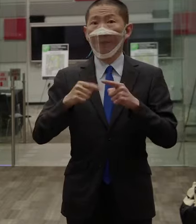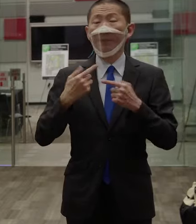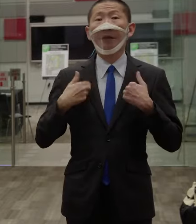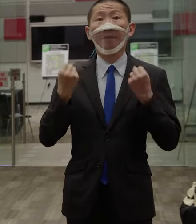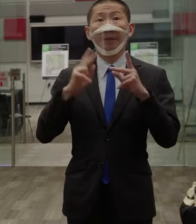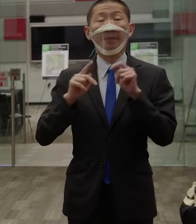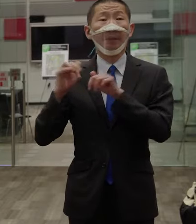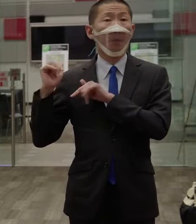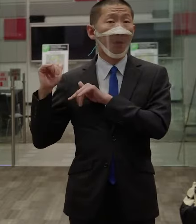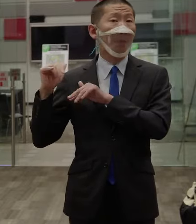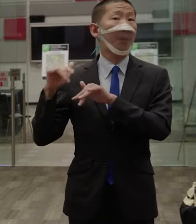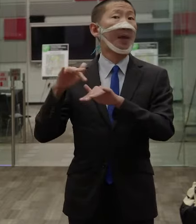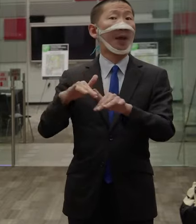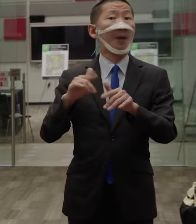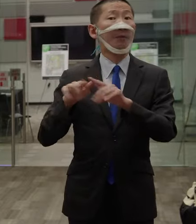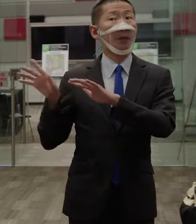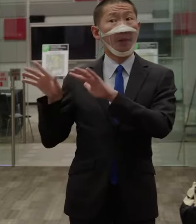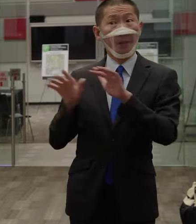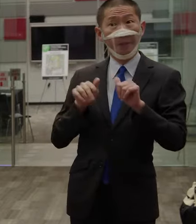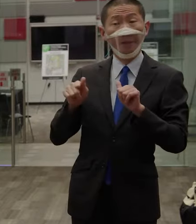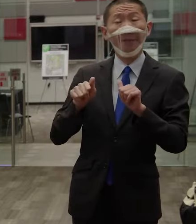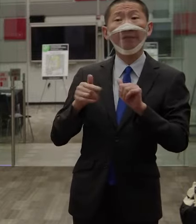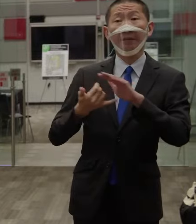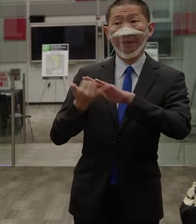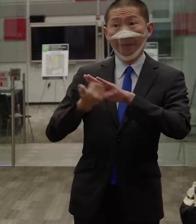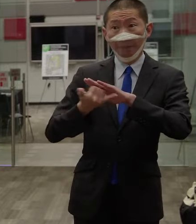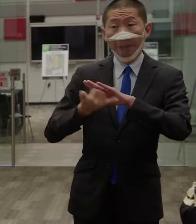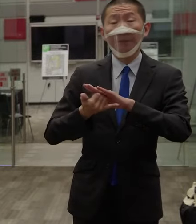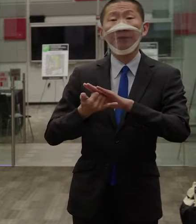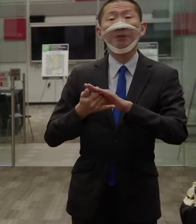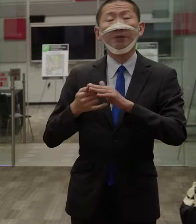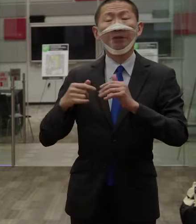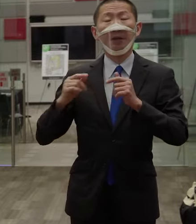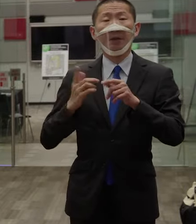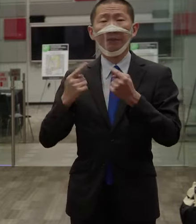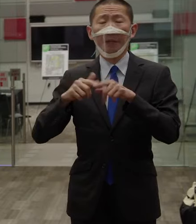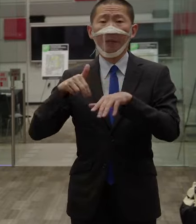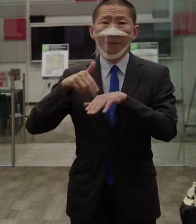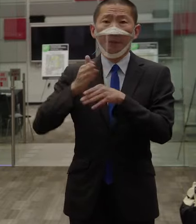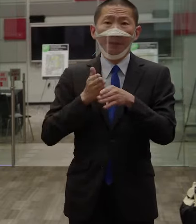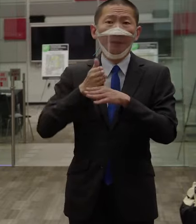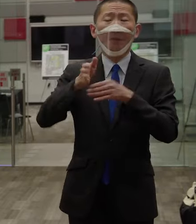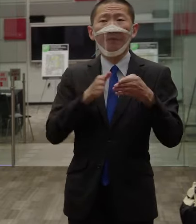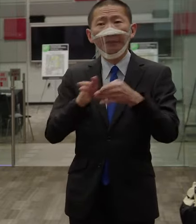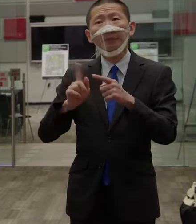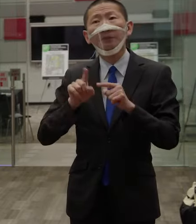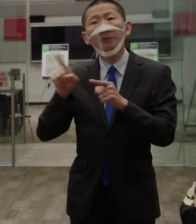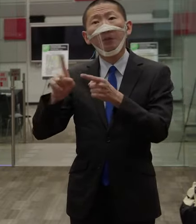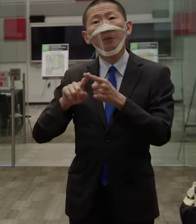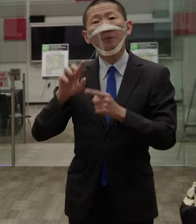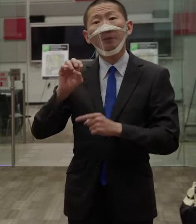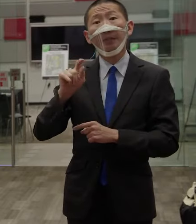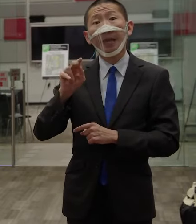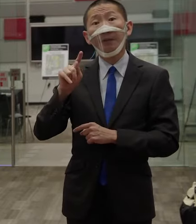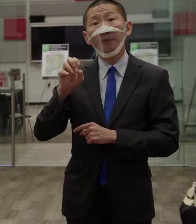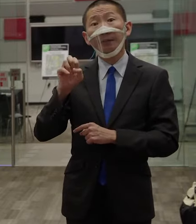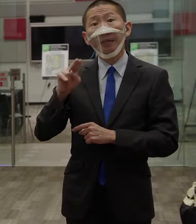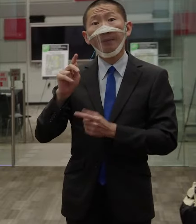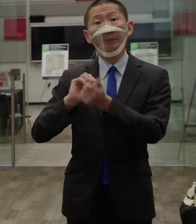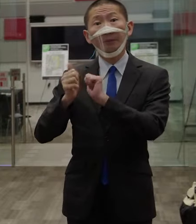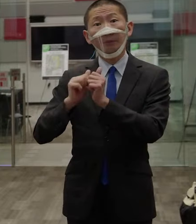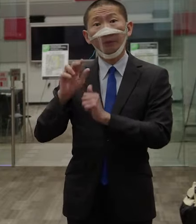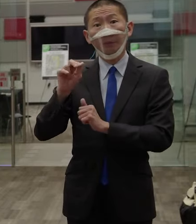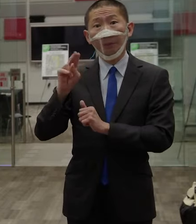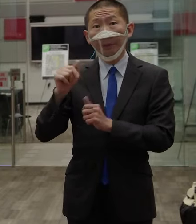of pedestrians who are leaving the station entrance, having to cross multiple intersections to either go to the entertainment and sports arena or just go